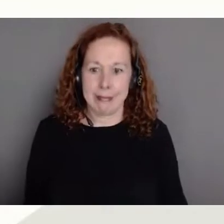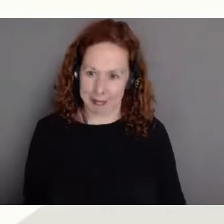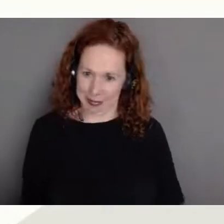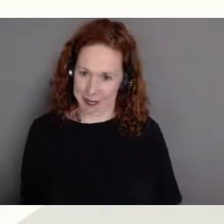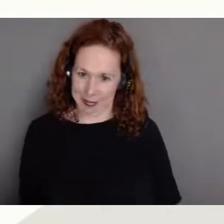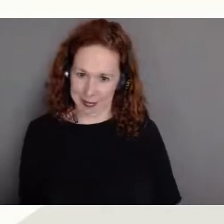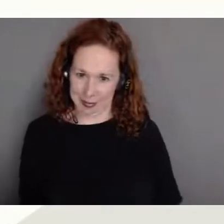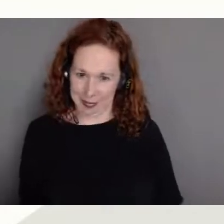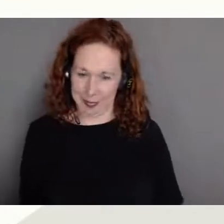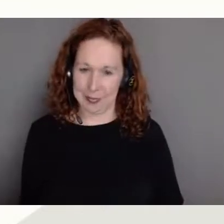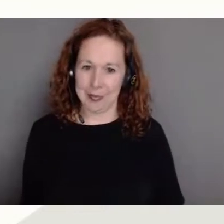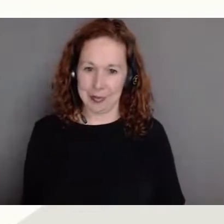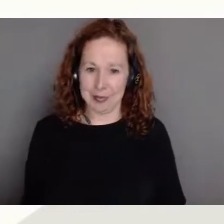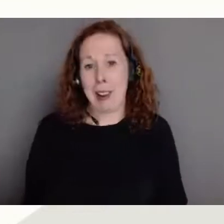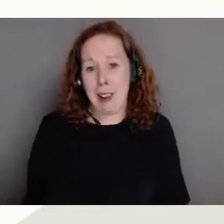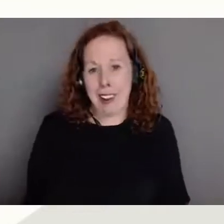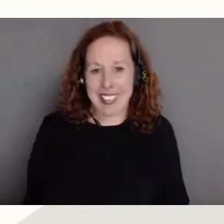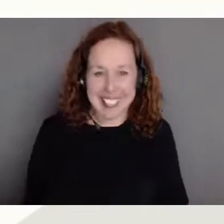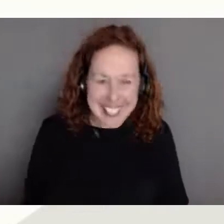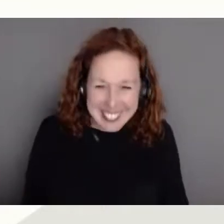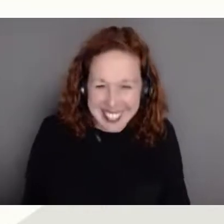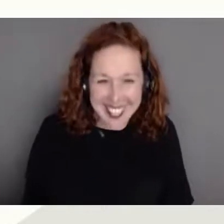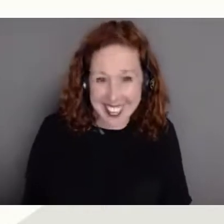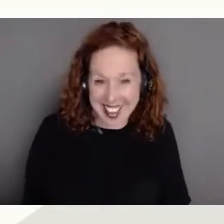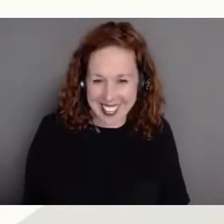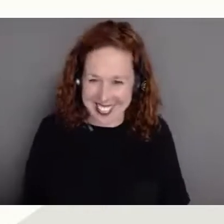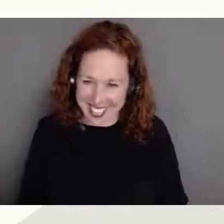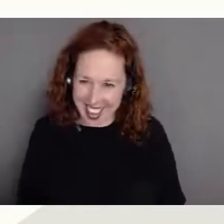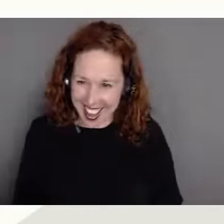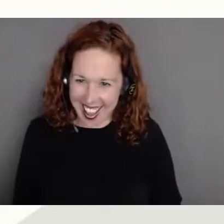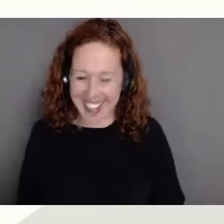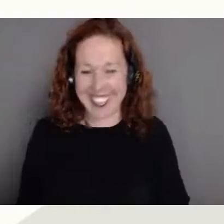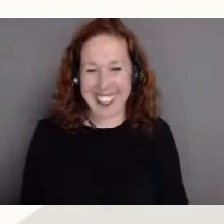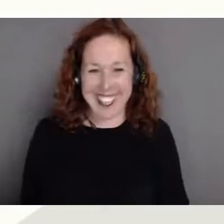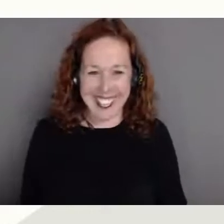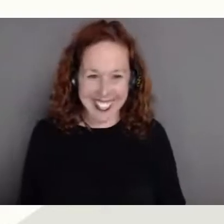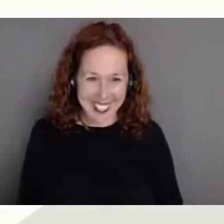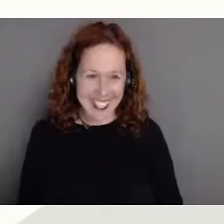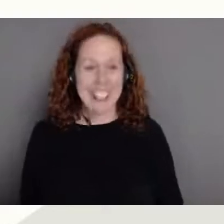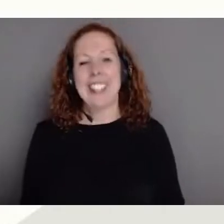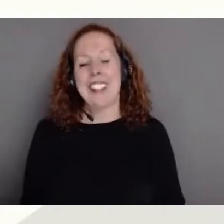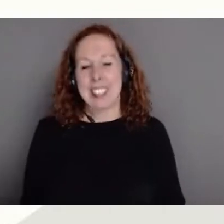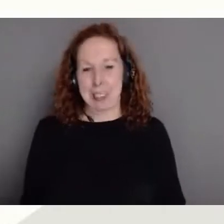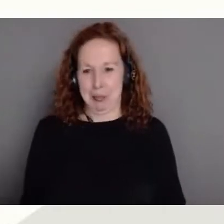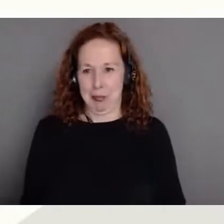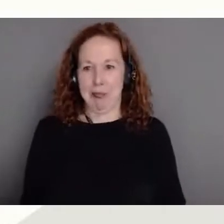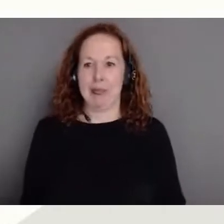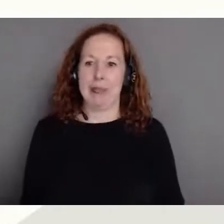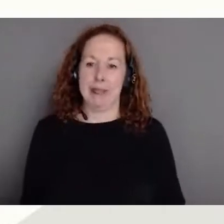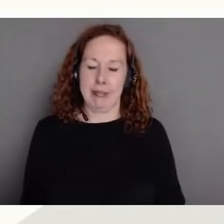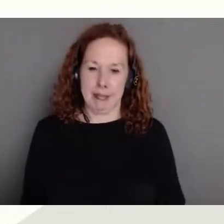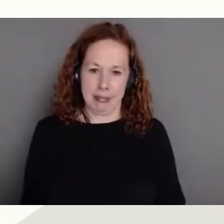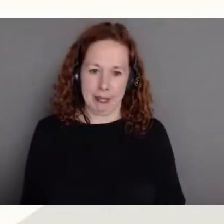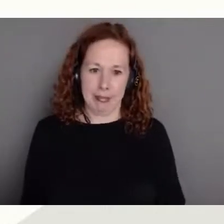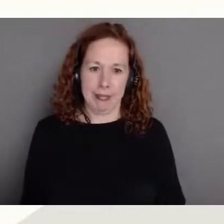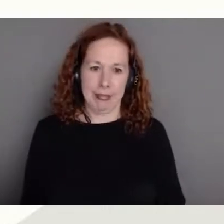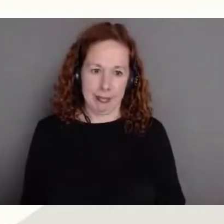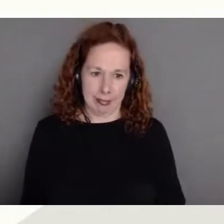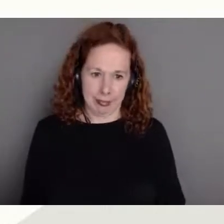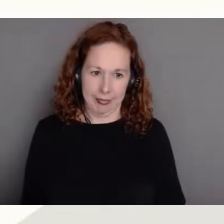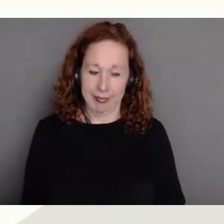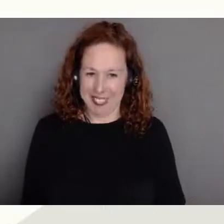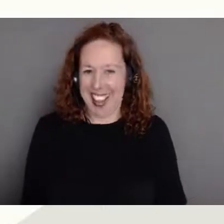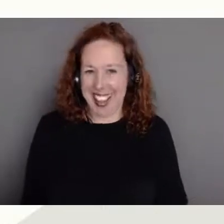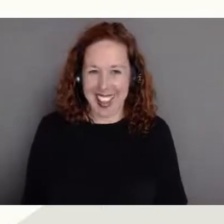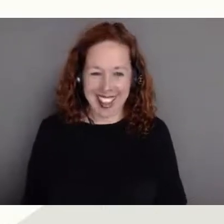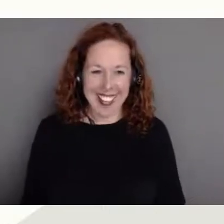hi, first time viewer here. You ladies are awesome. Oh, Oh, thanks, Strom Geek thanks. TV. Tanya, do you foresee a future APP that